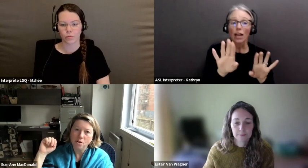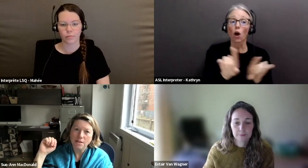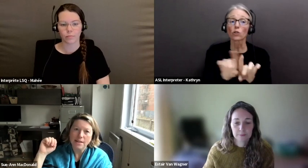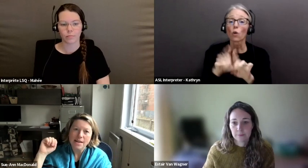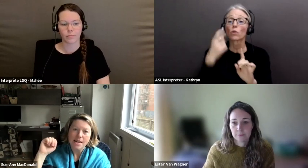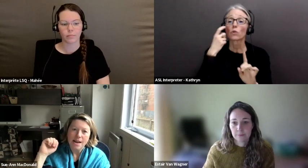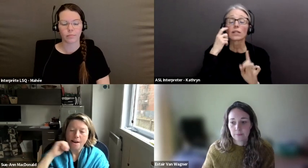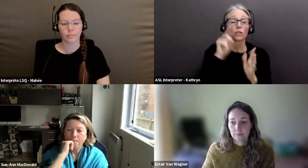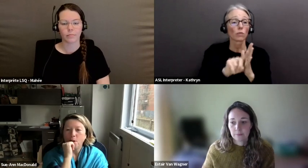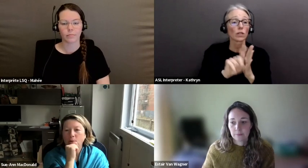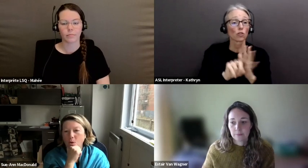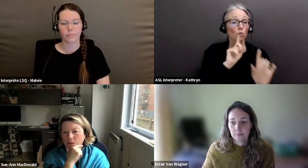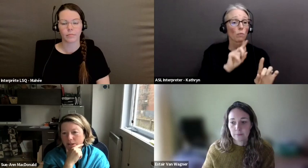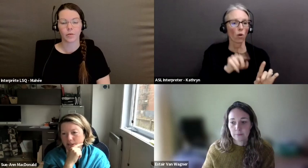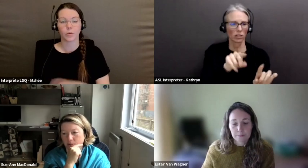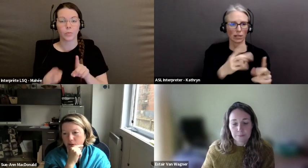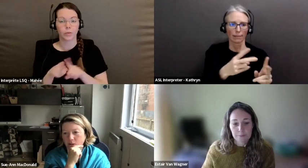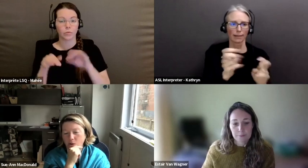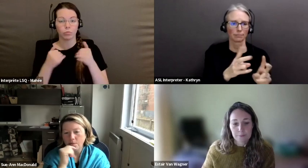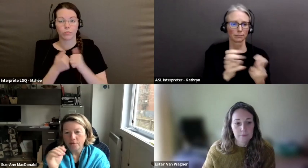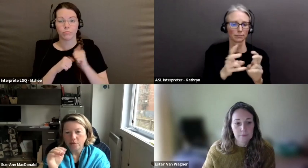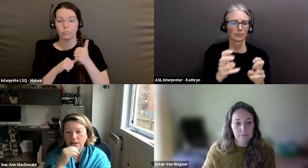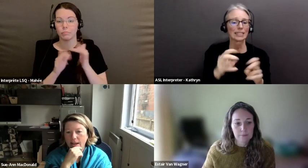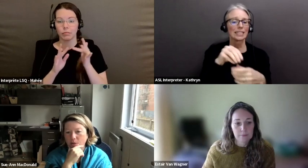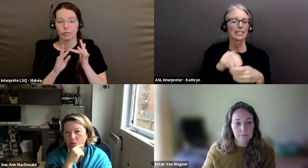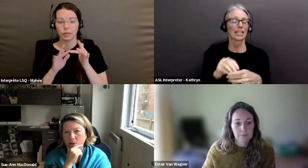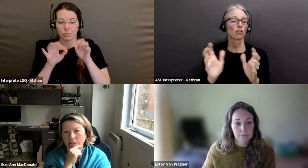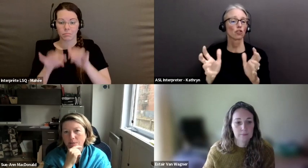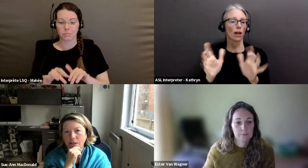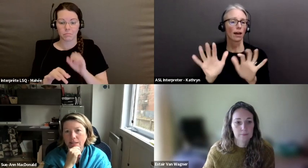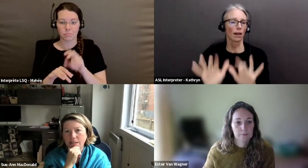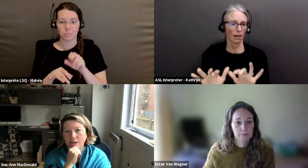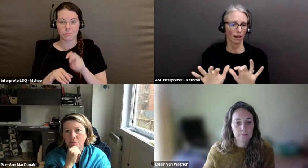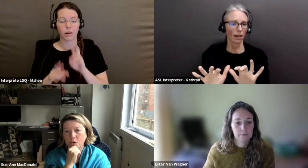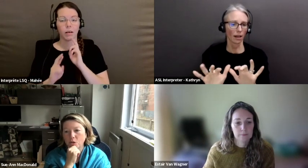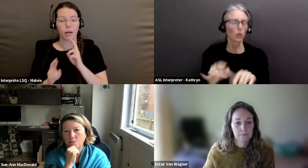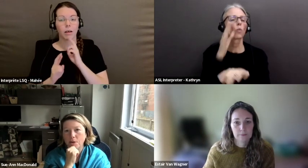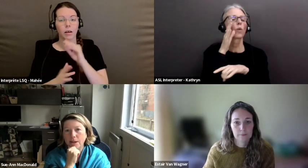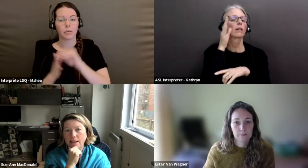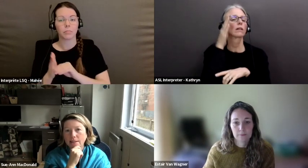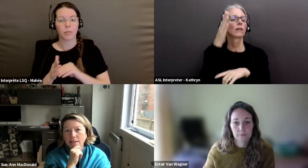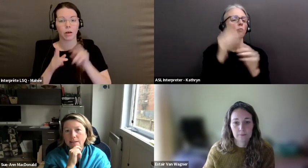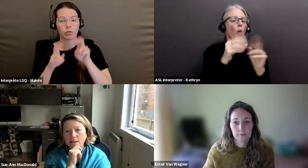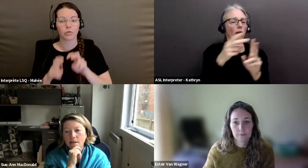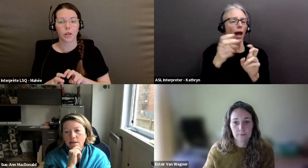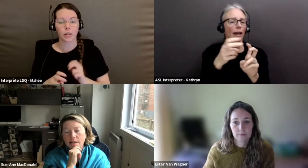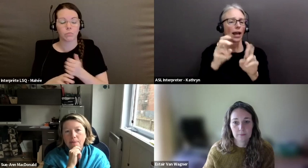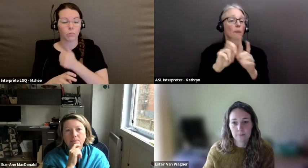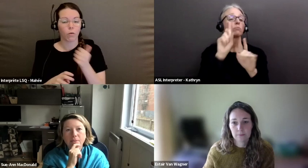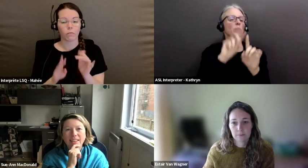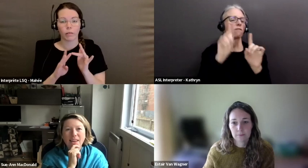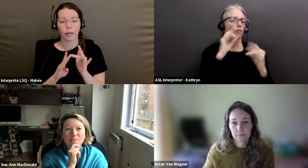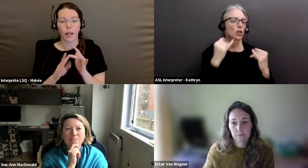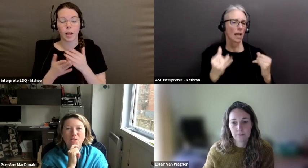research reports. There'll be more things coming out as well, but for today, we put in some links there for you to be able to access.